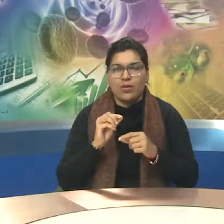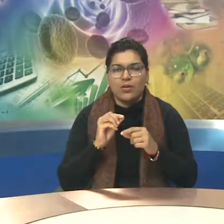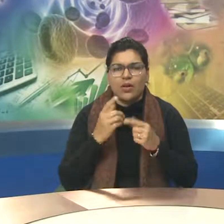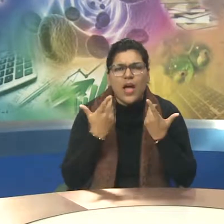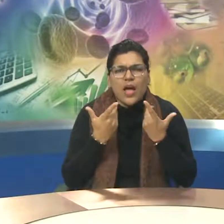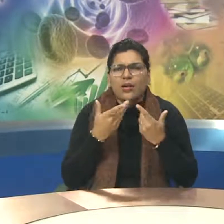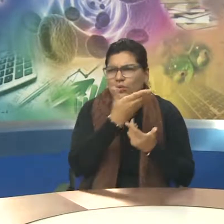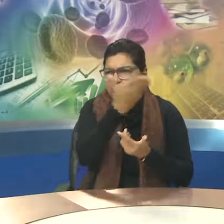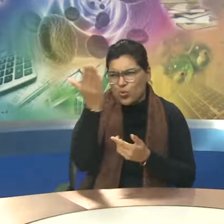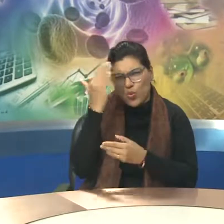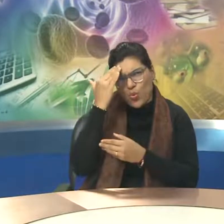which means